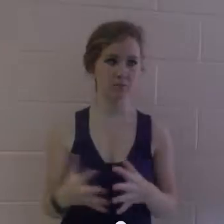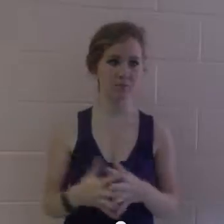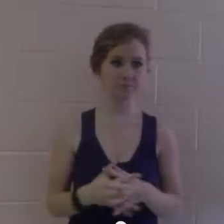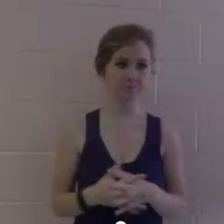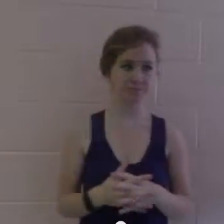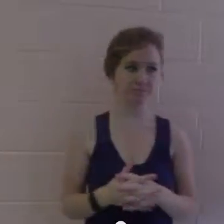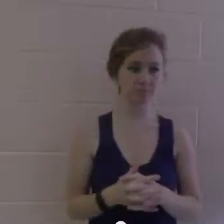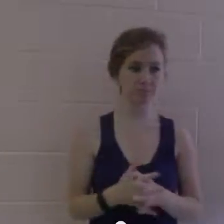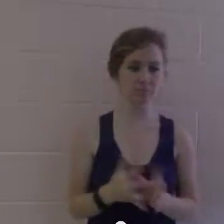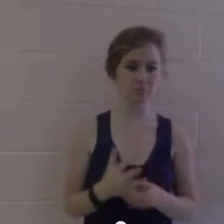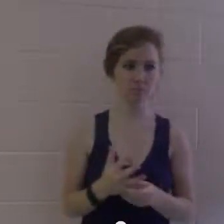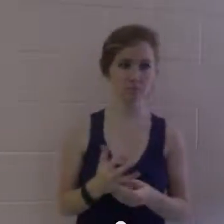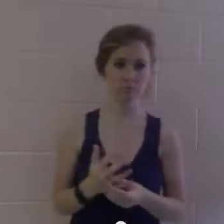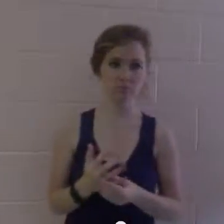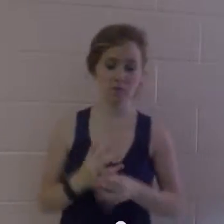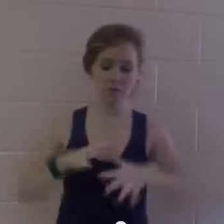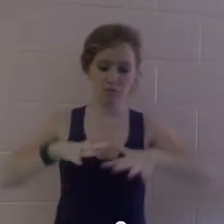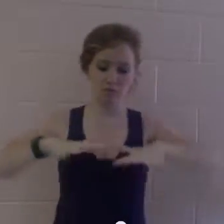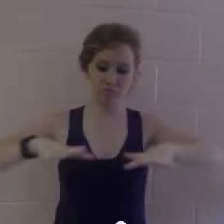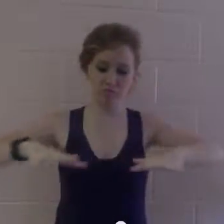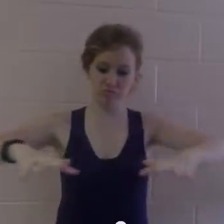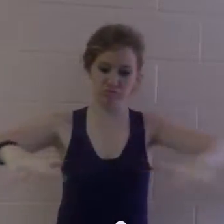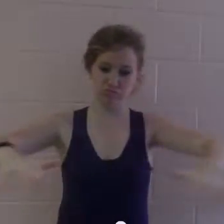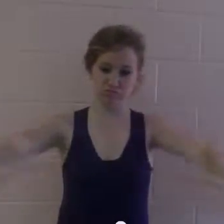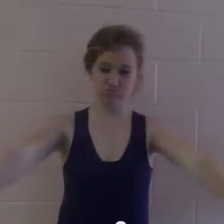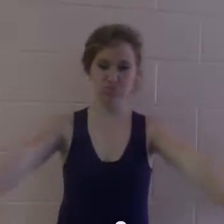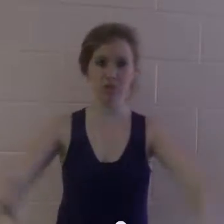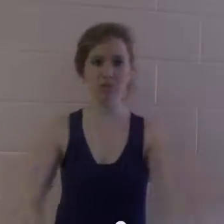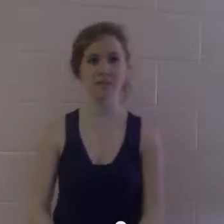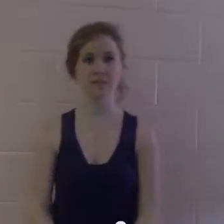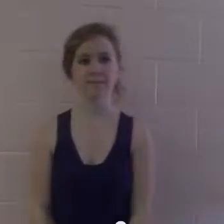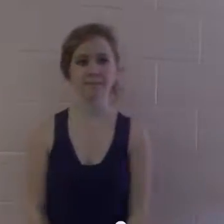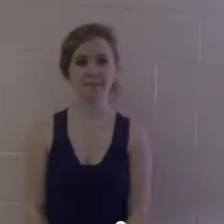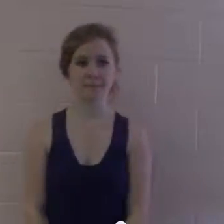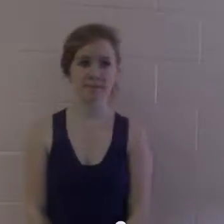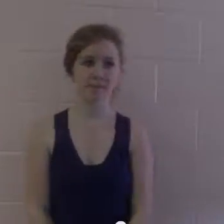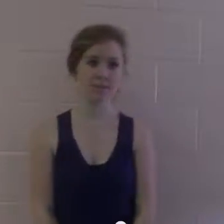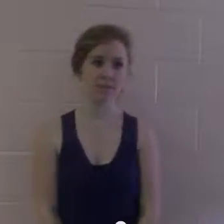So much snow and ice and rock barreling down.